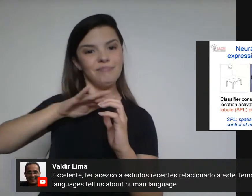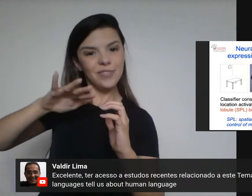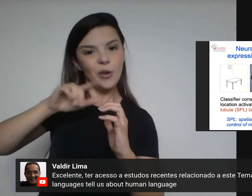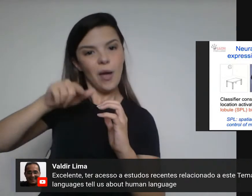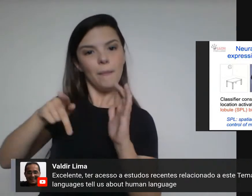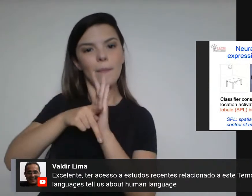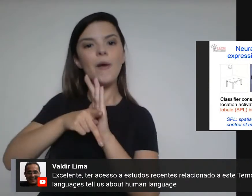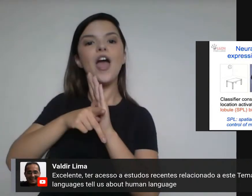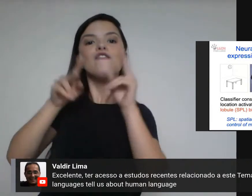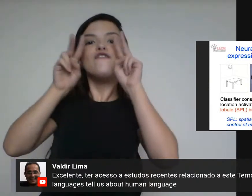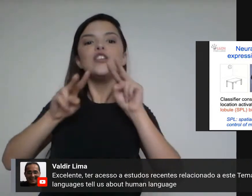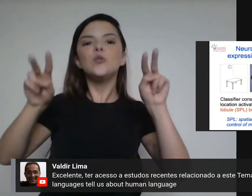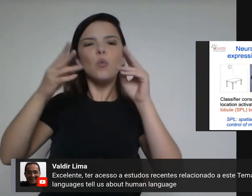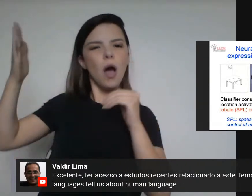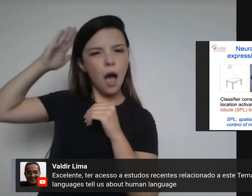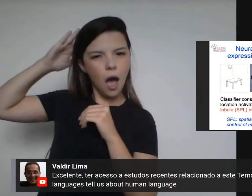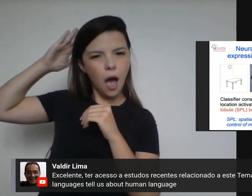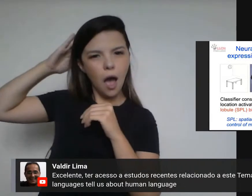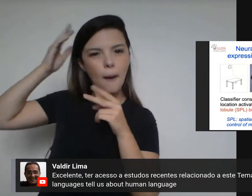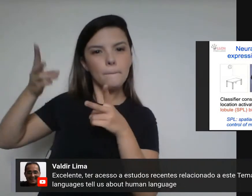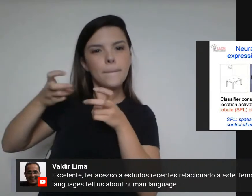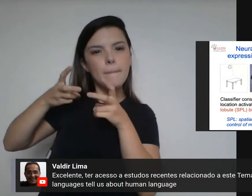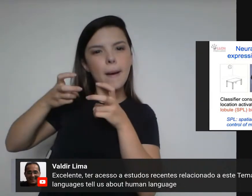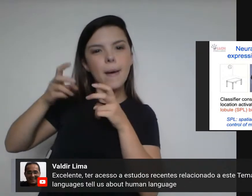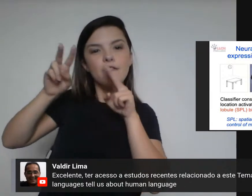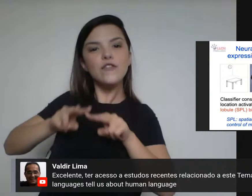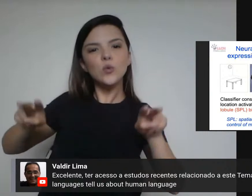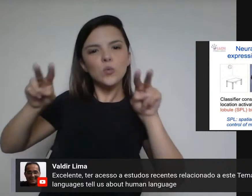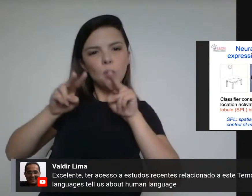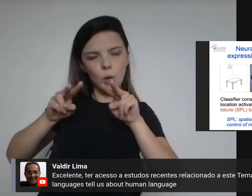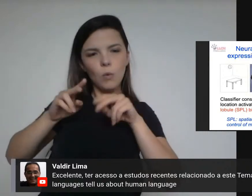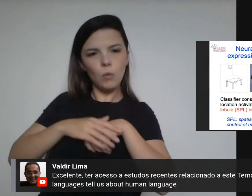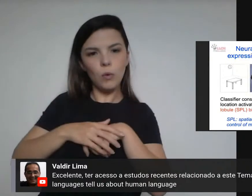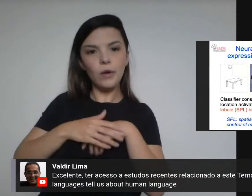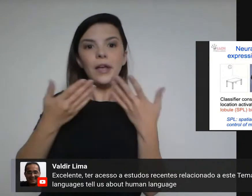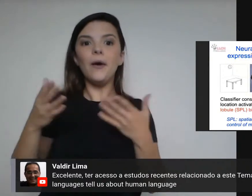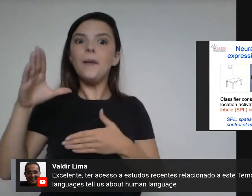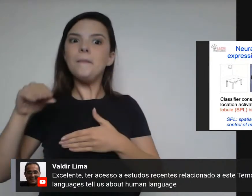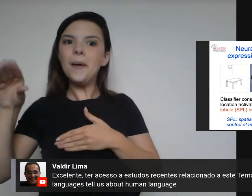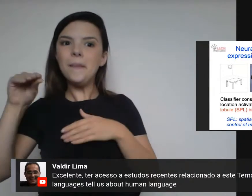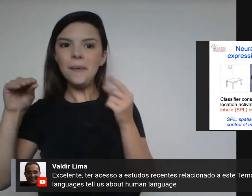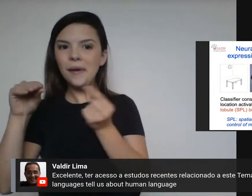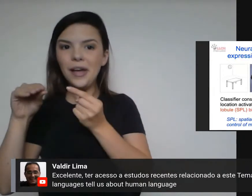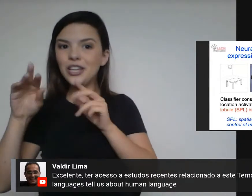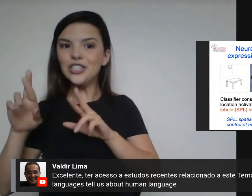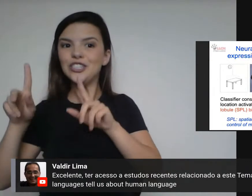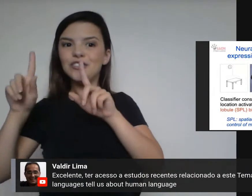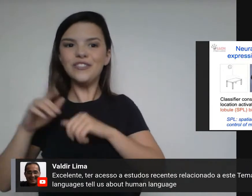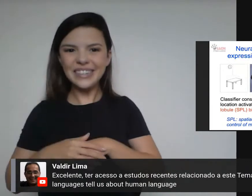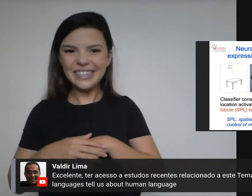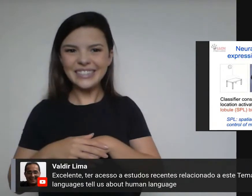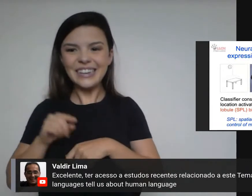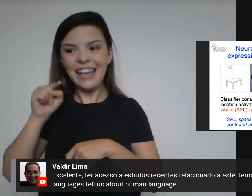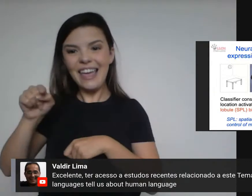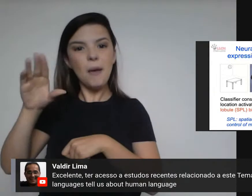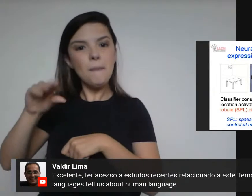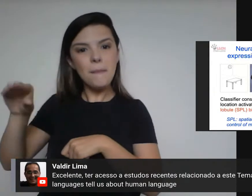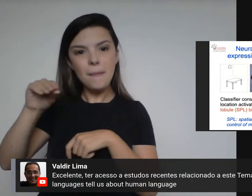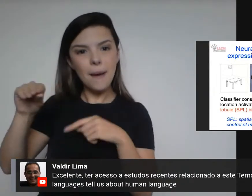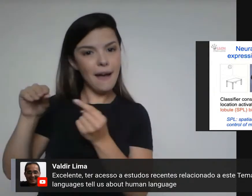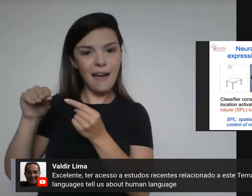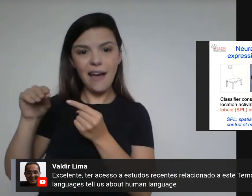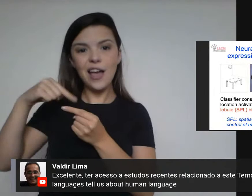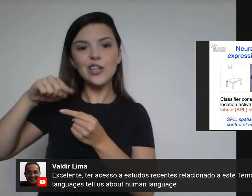motor transformation that has to happen. So in contrast to spoken language, where you're mapping a spatial relationship onto a closed class